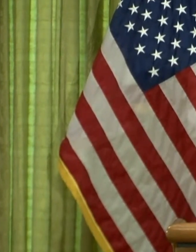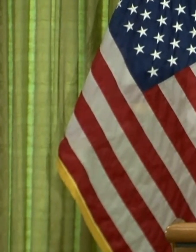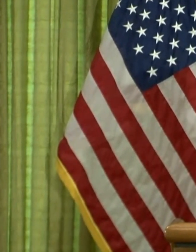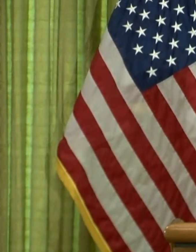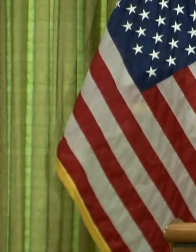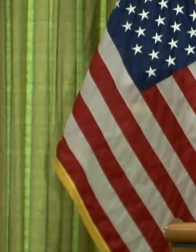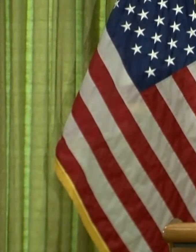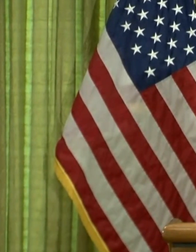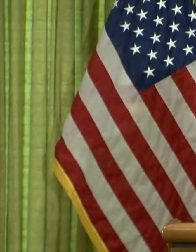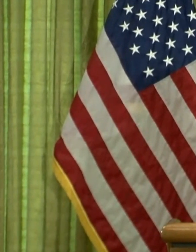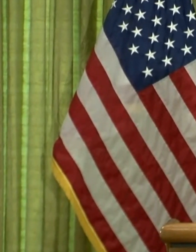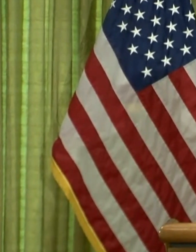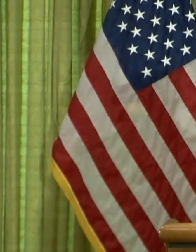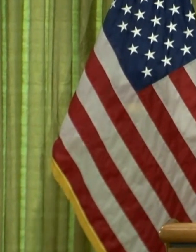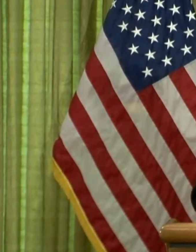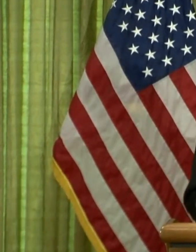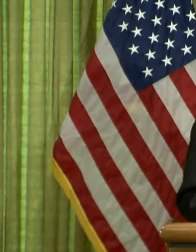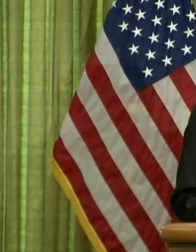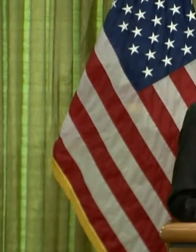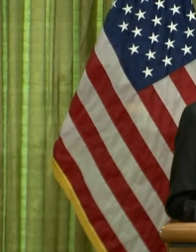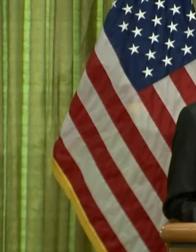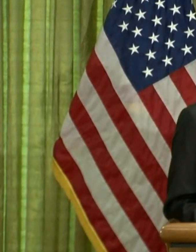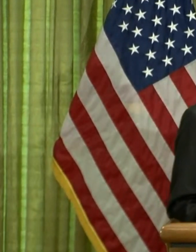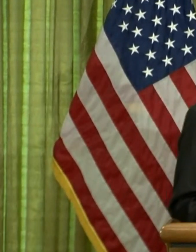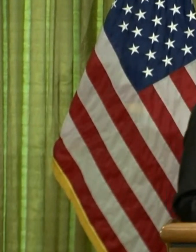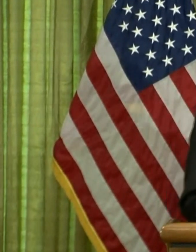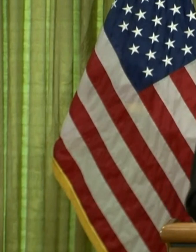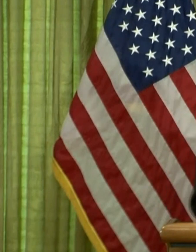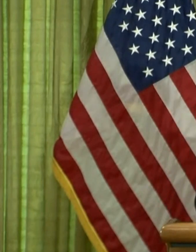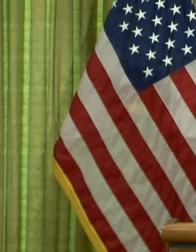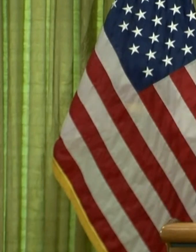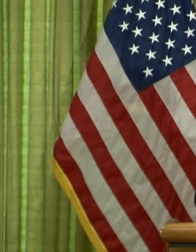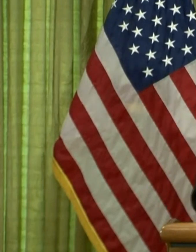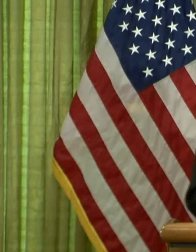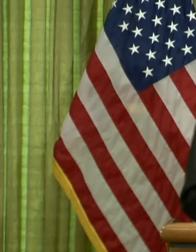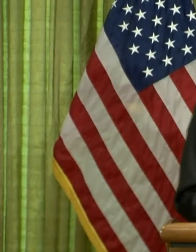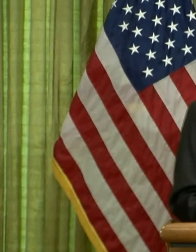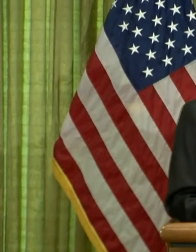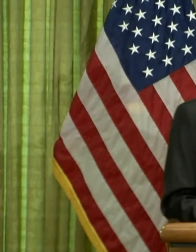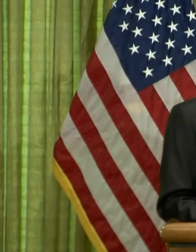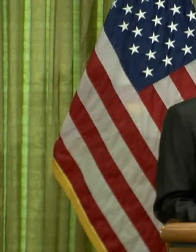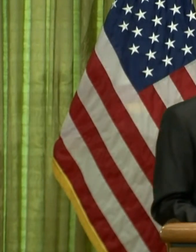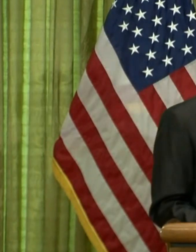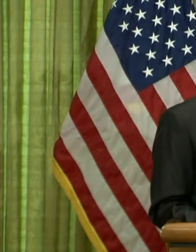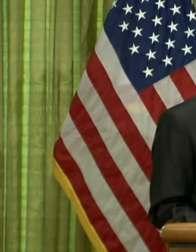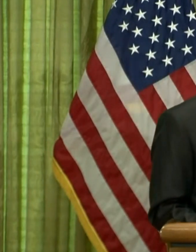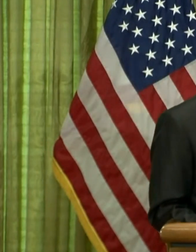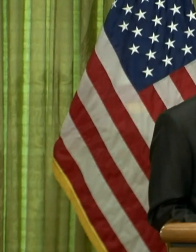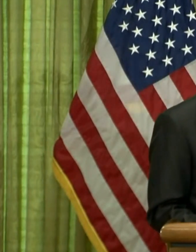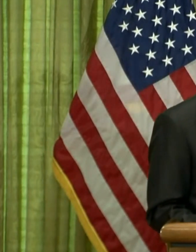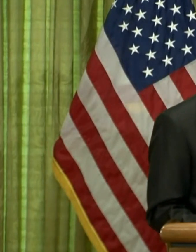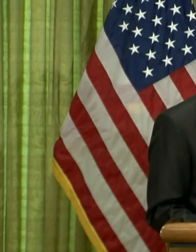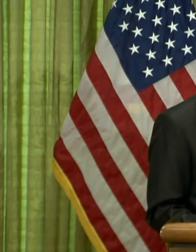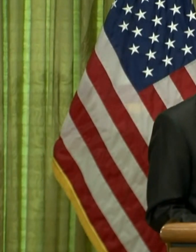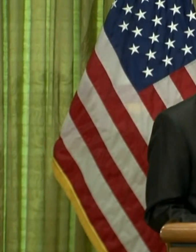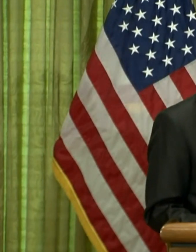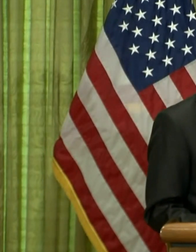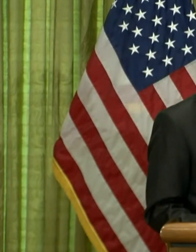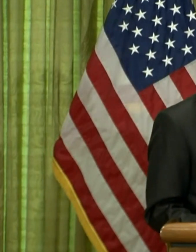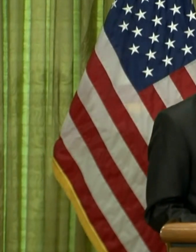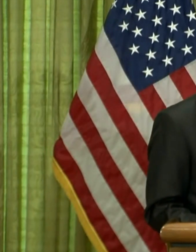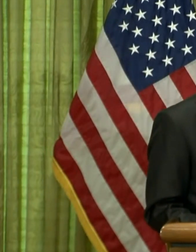it straight from there. But first, if you'll go and look at the simply the chart on the number of